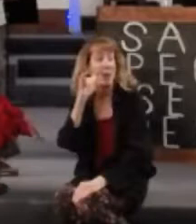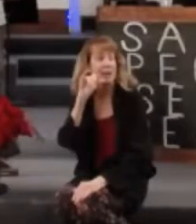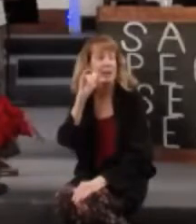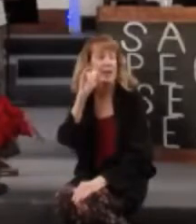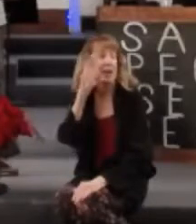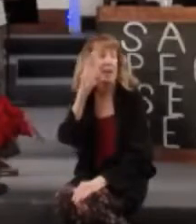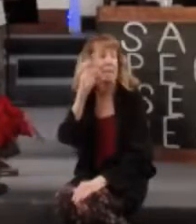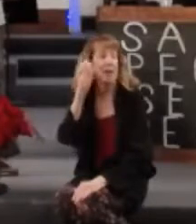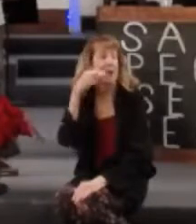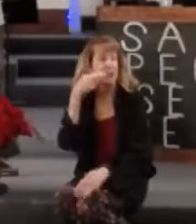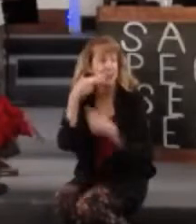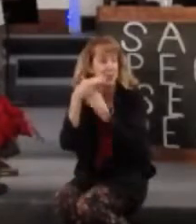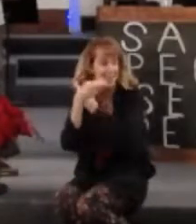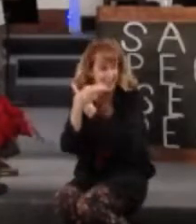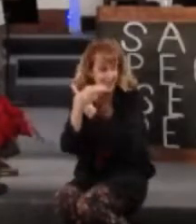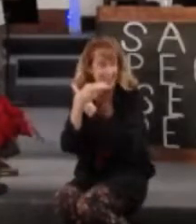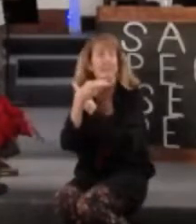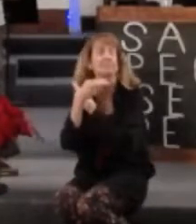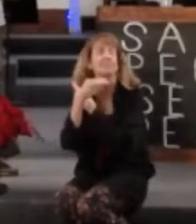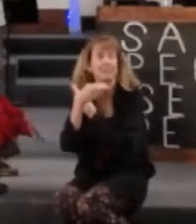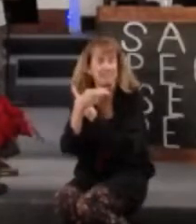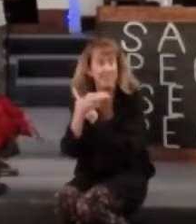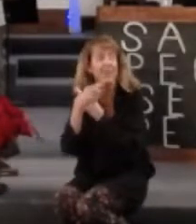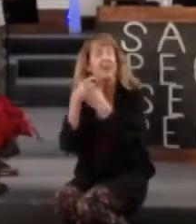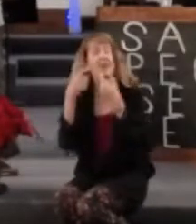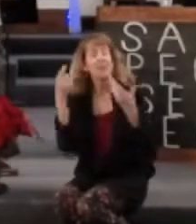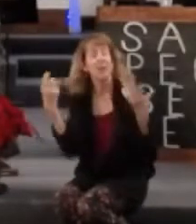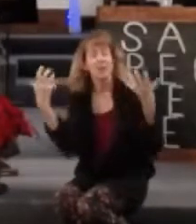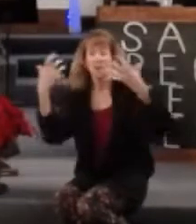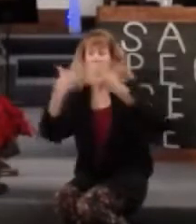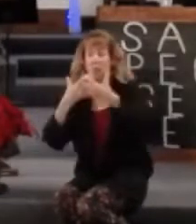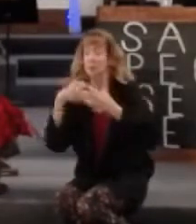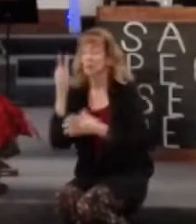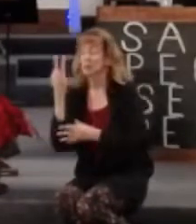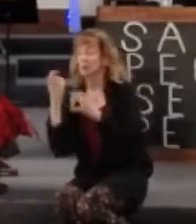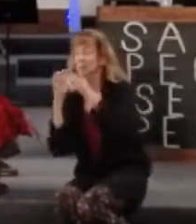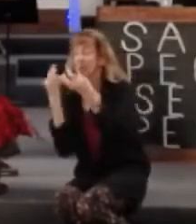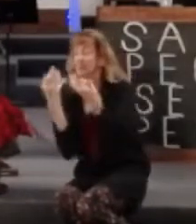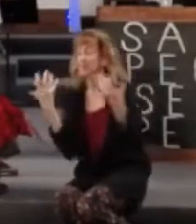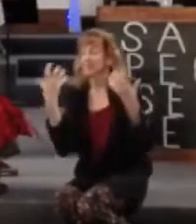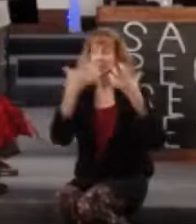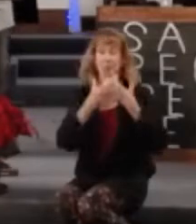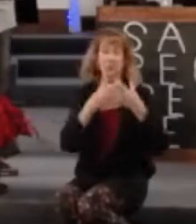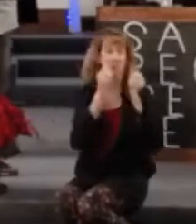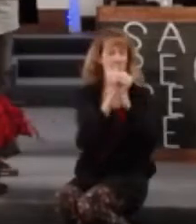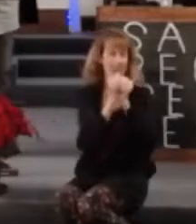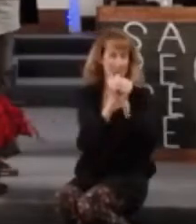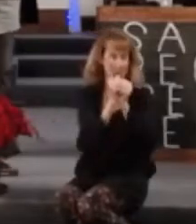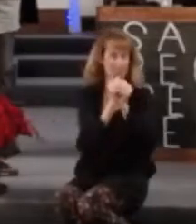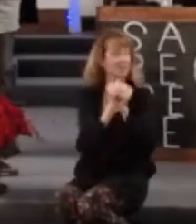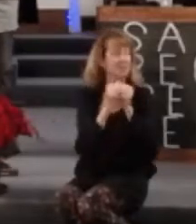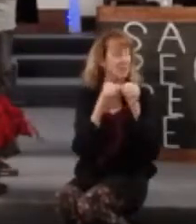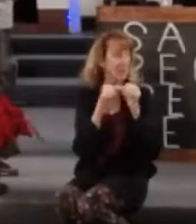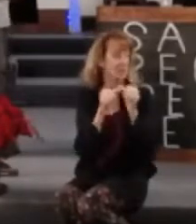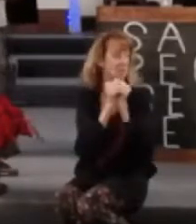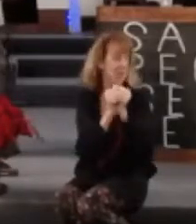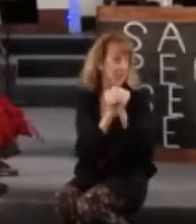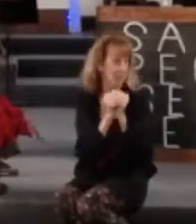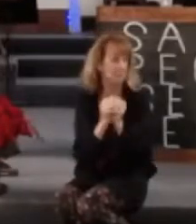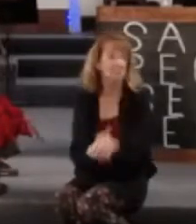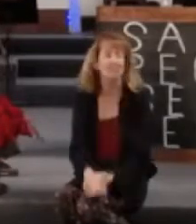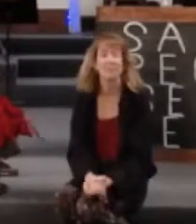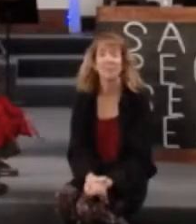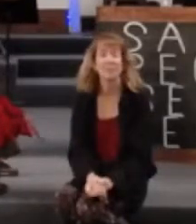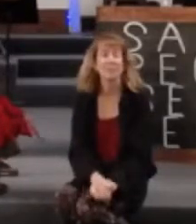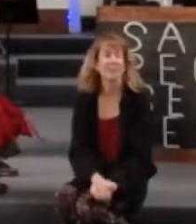stretch the definition of family as they blended two families together, though they still worked together through the pains and struggles